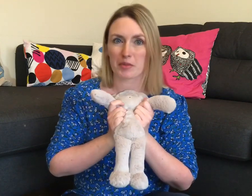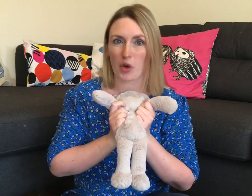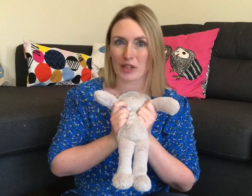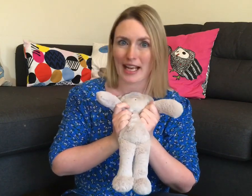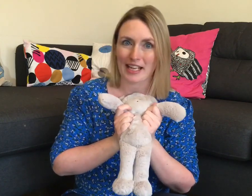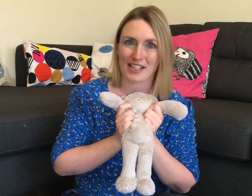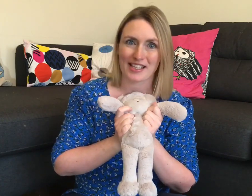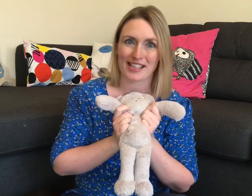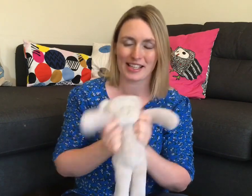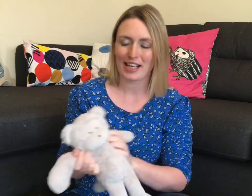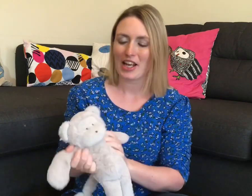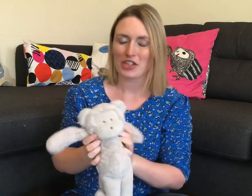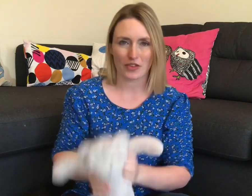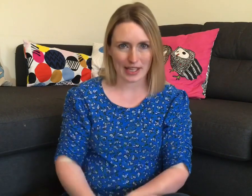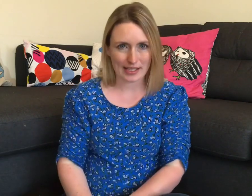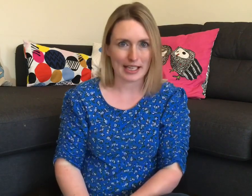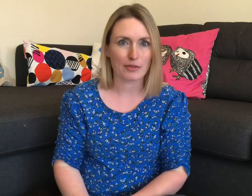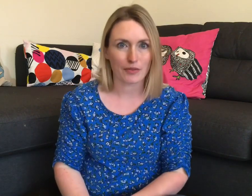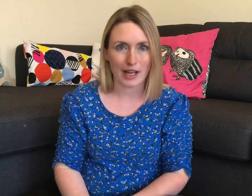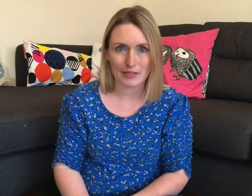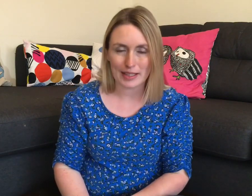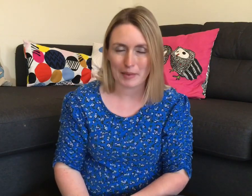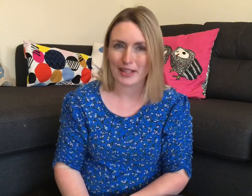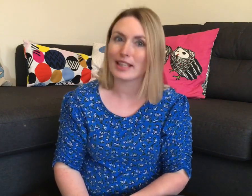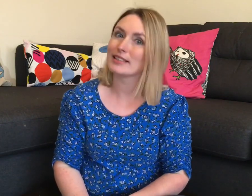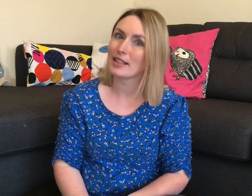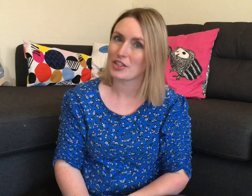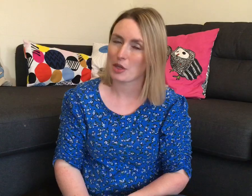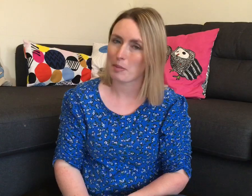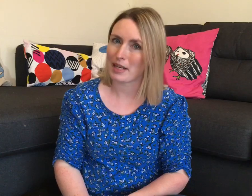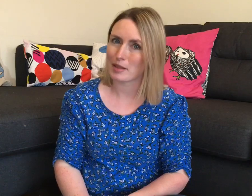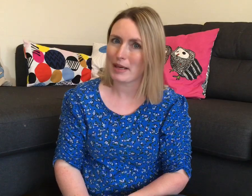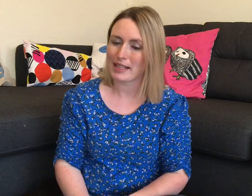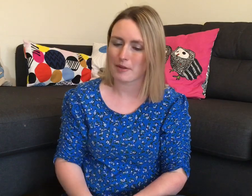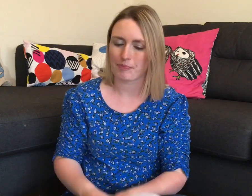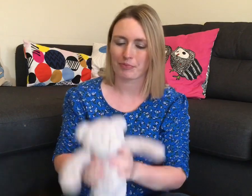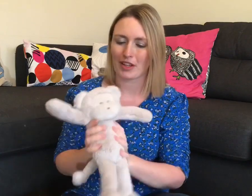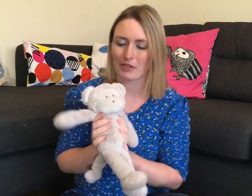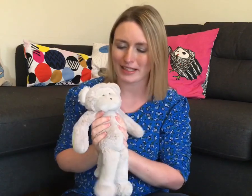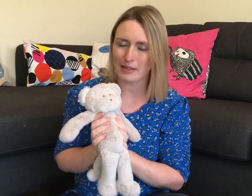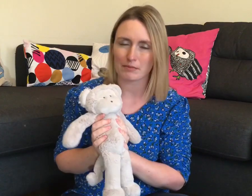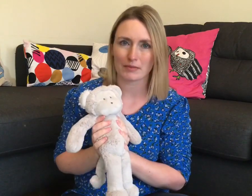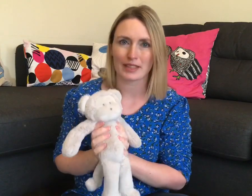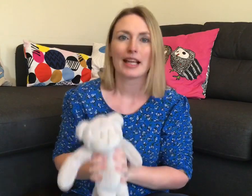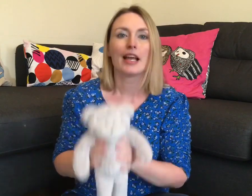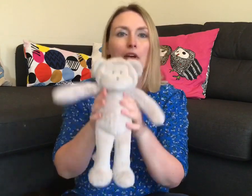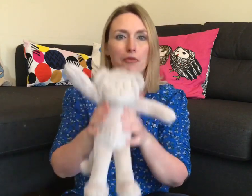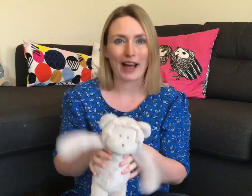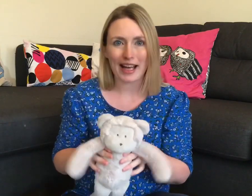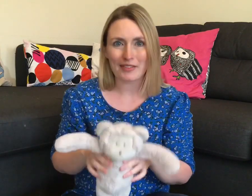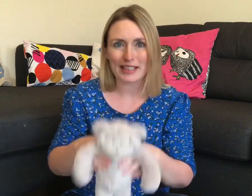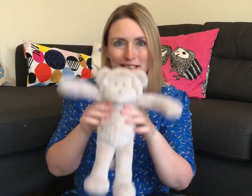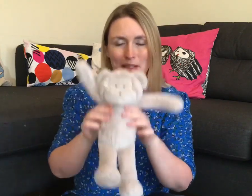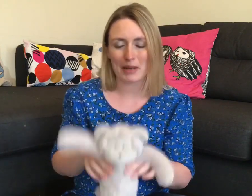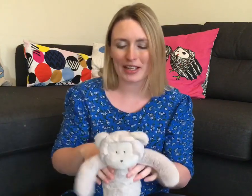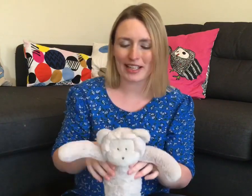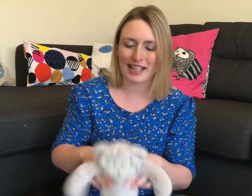with all the actions so this is five little monkeys jumping on the bed ready five little monkeys